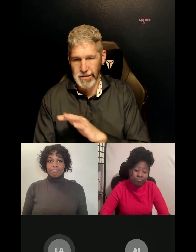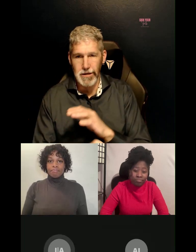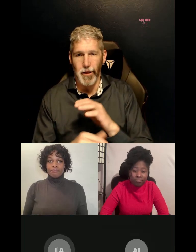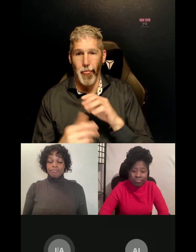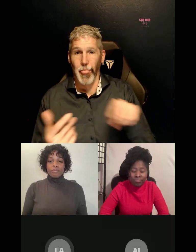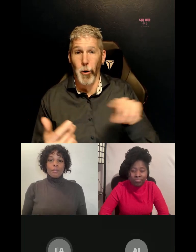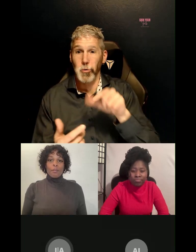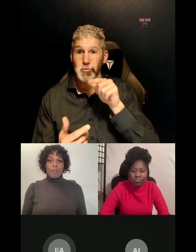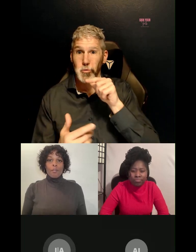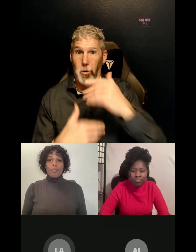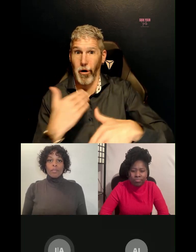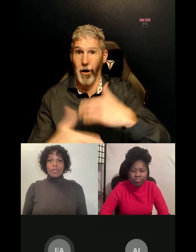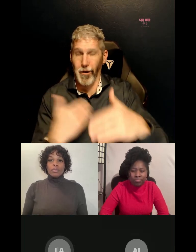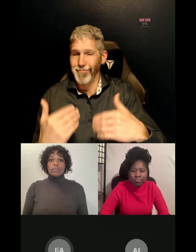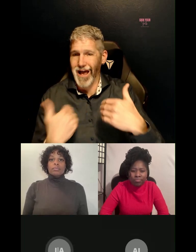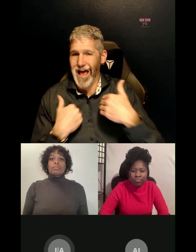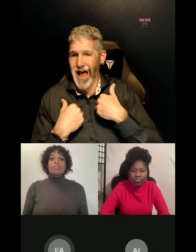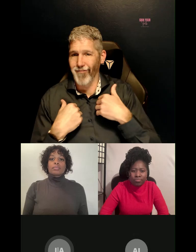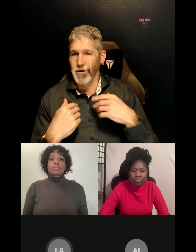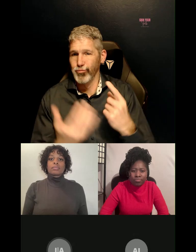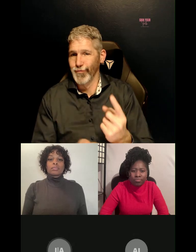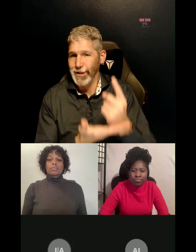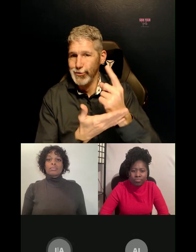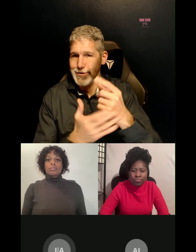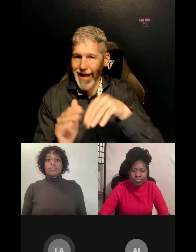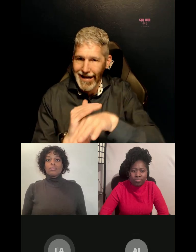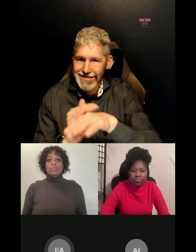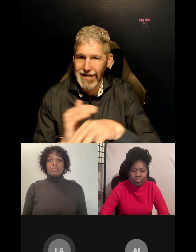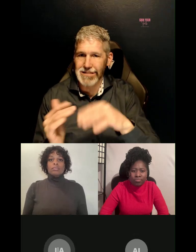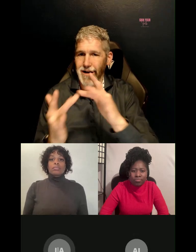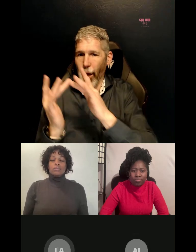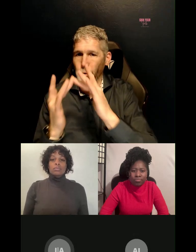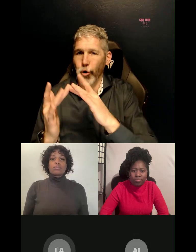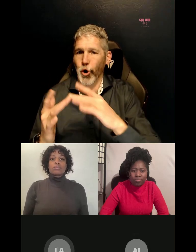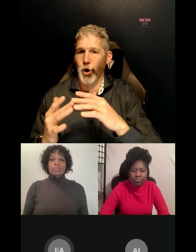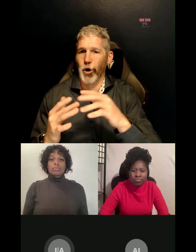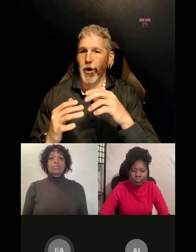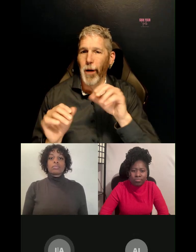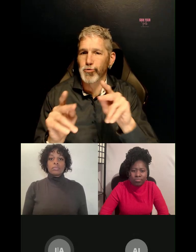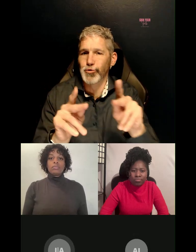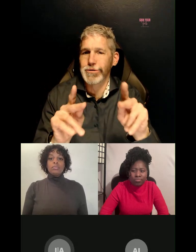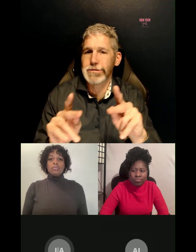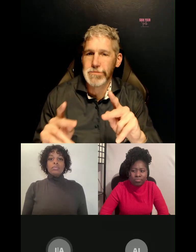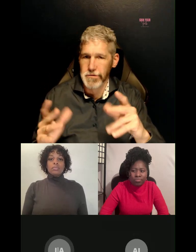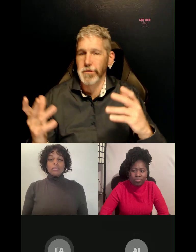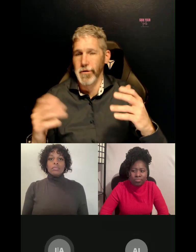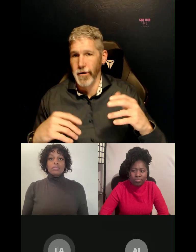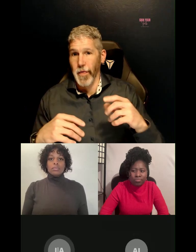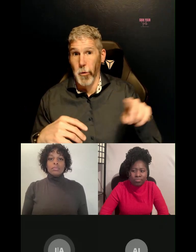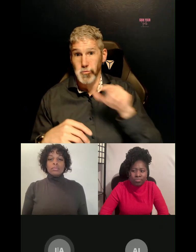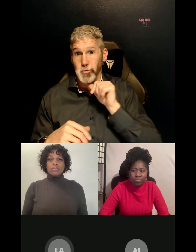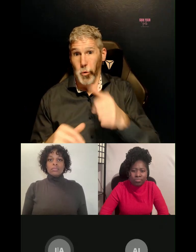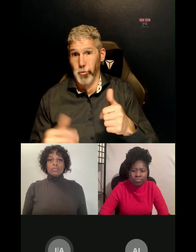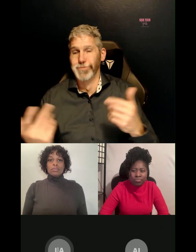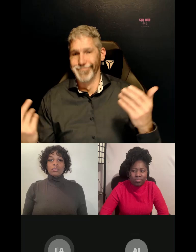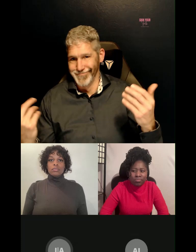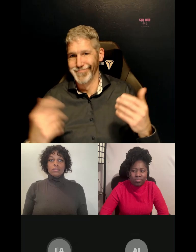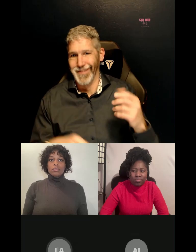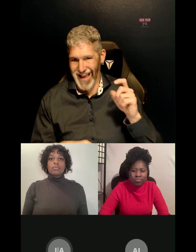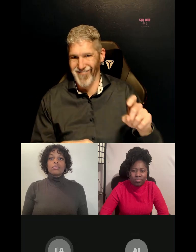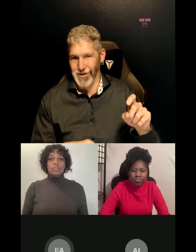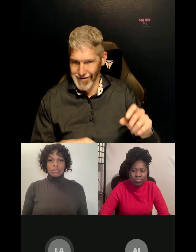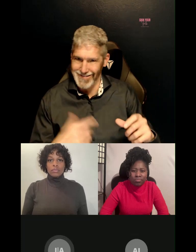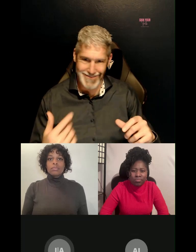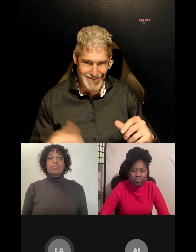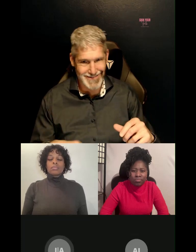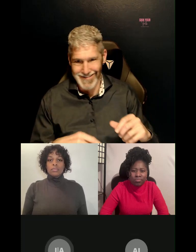for sure not enough representation. As things go on, again, those who have privilege, those who have access, those who have